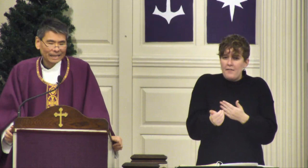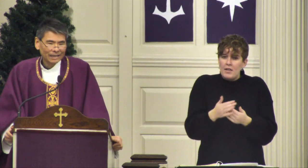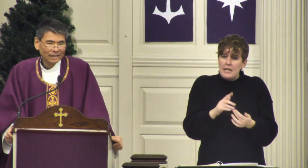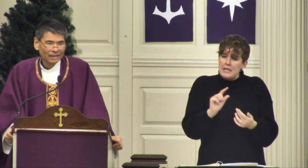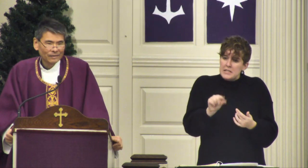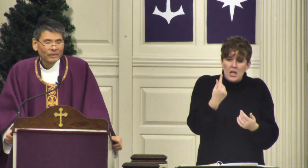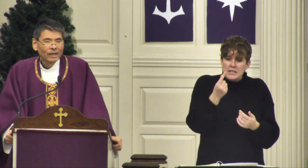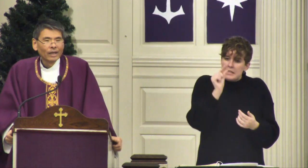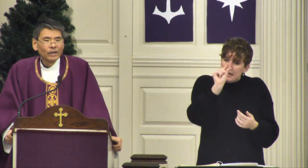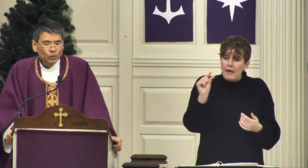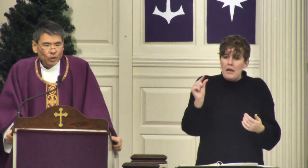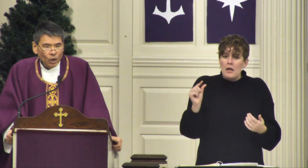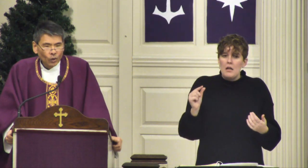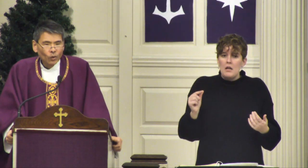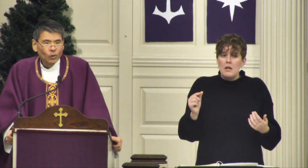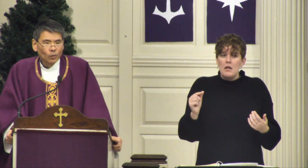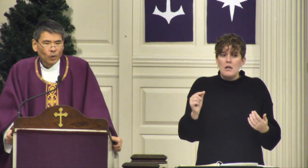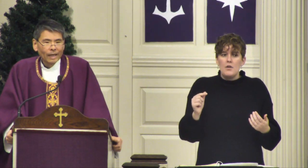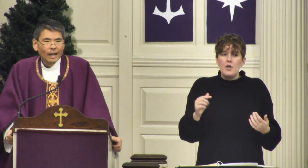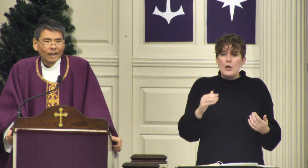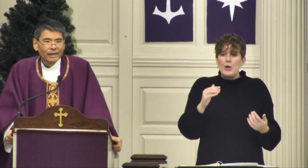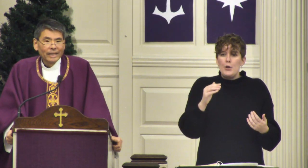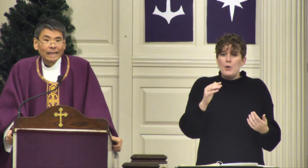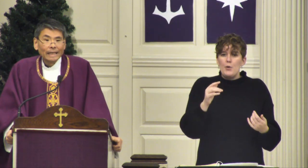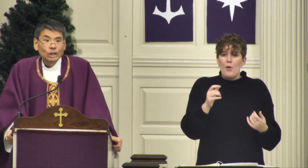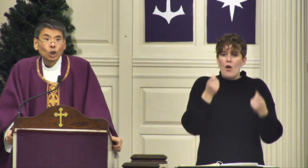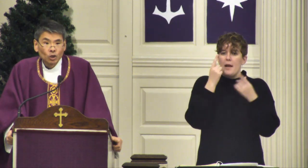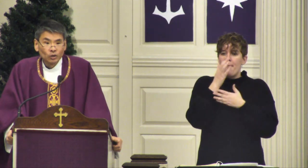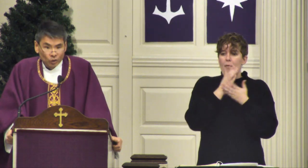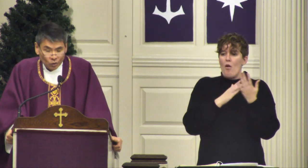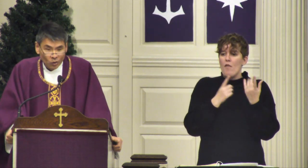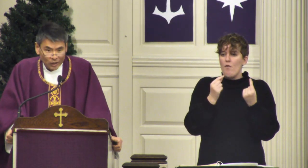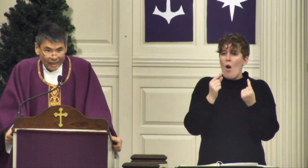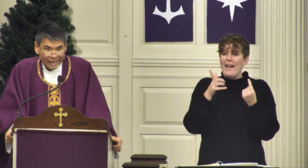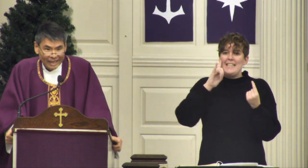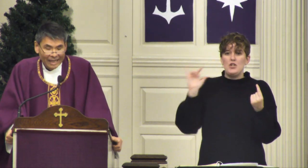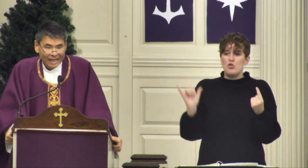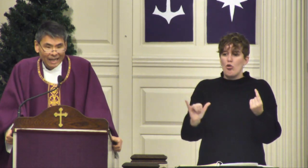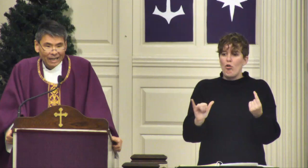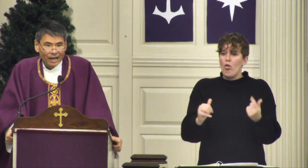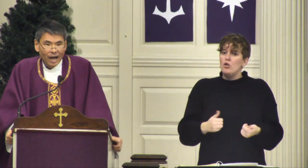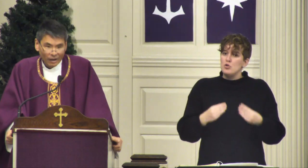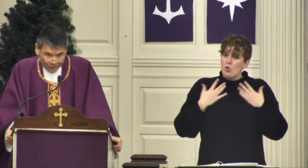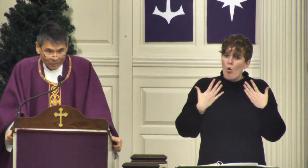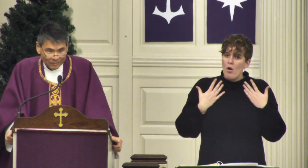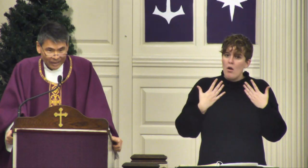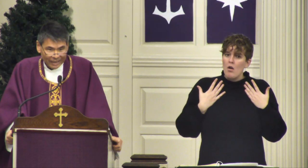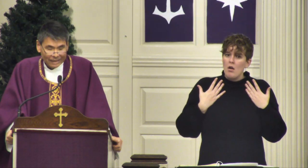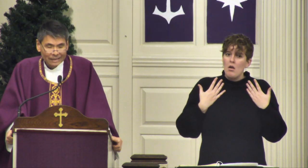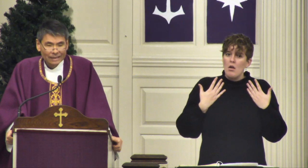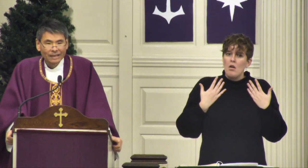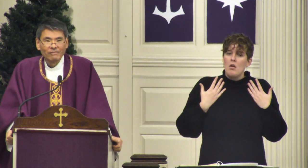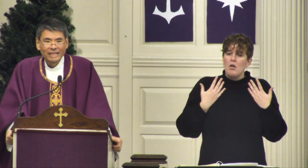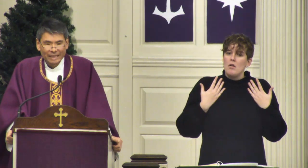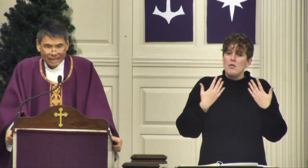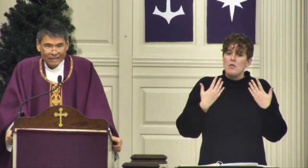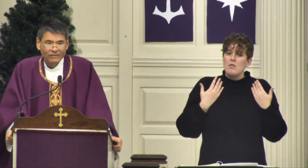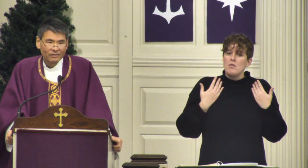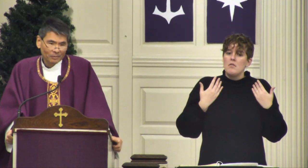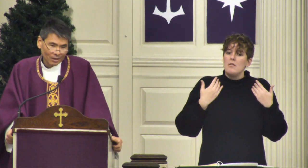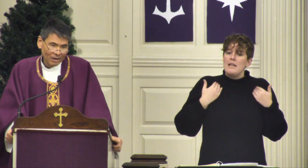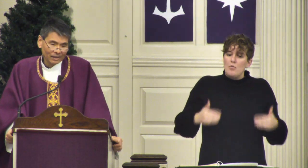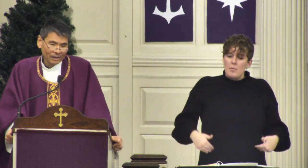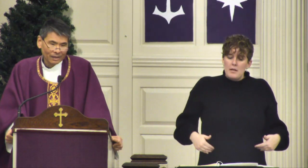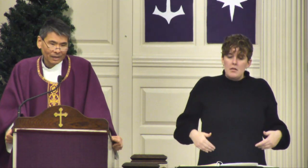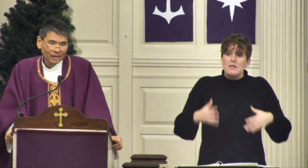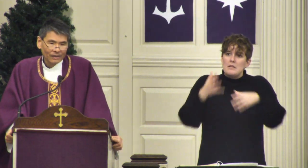just a little, you know what the eternal joy of human beings received from